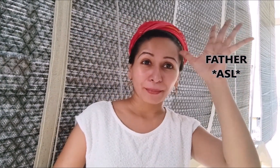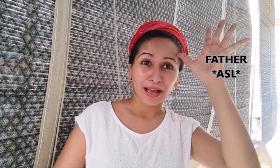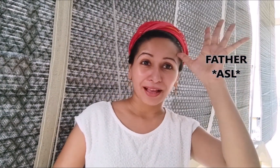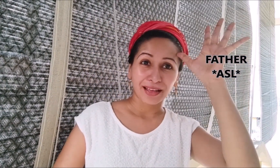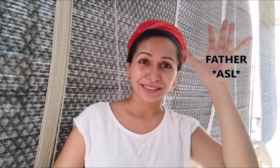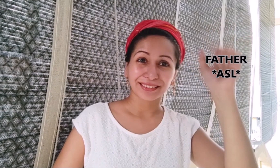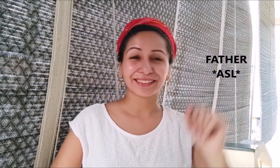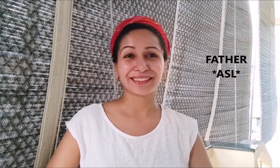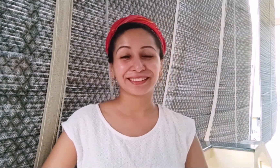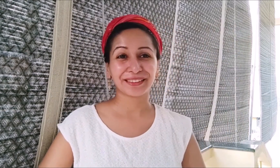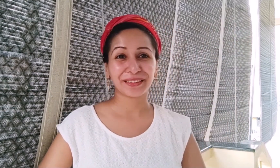father.